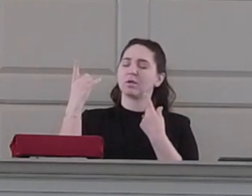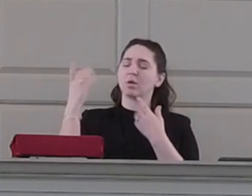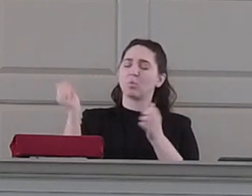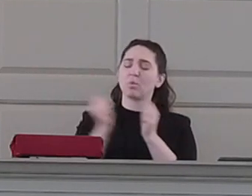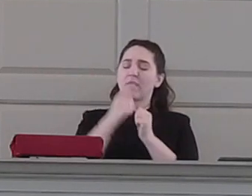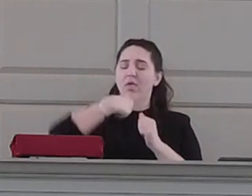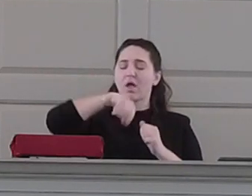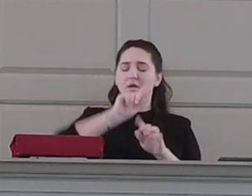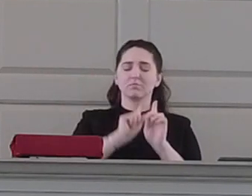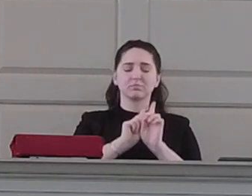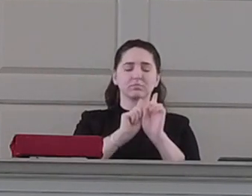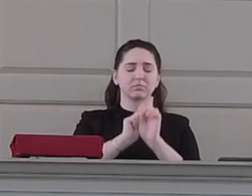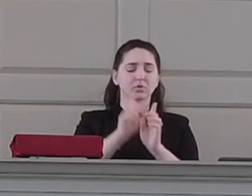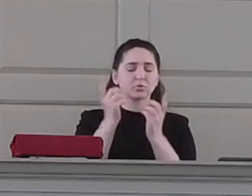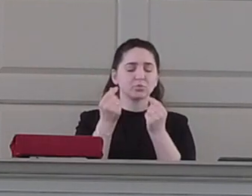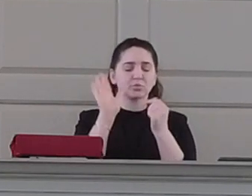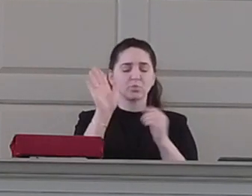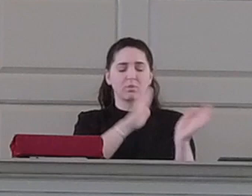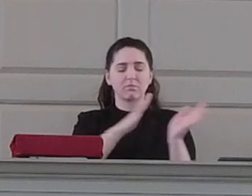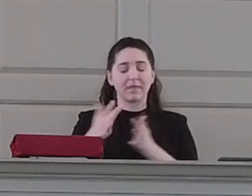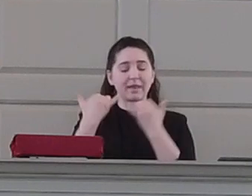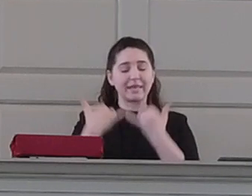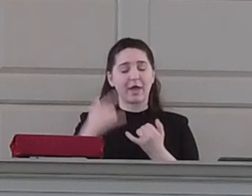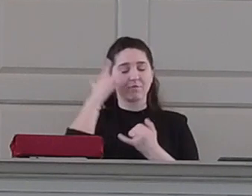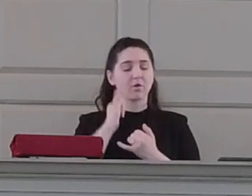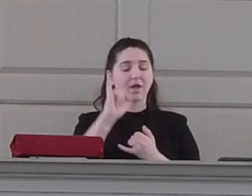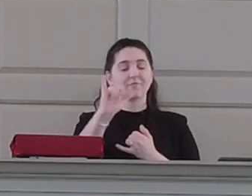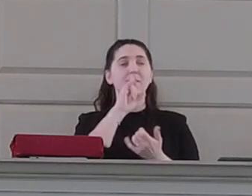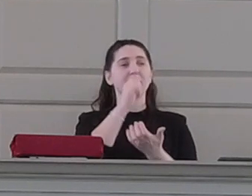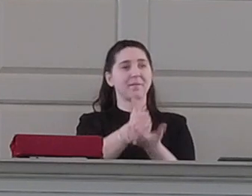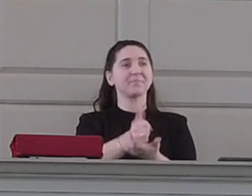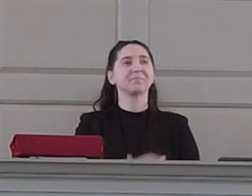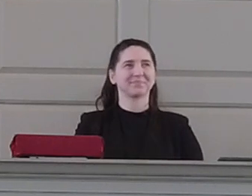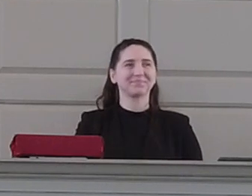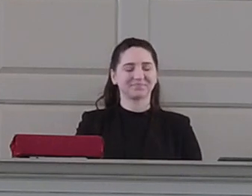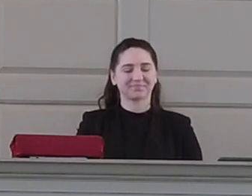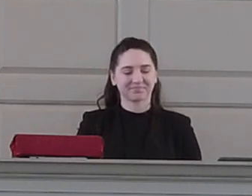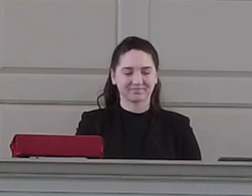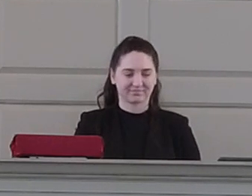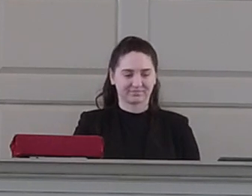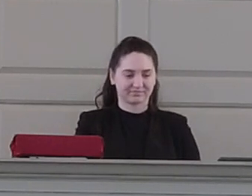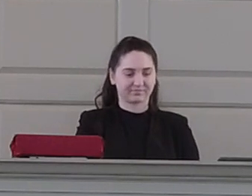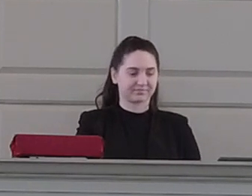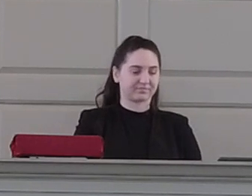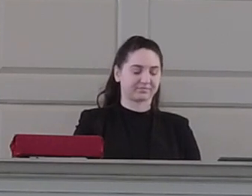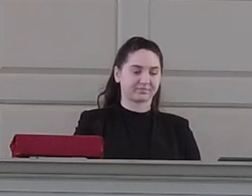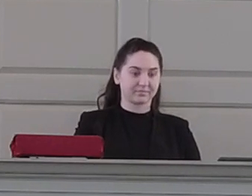your will now and forever. Amen. Amen.